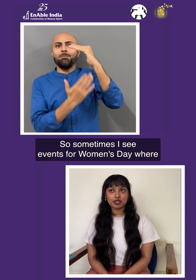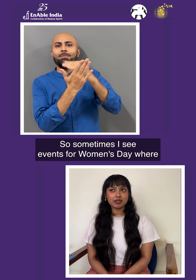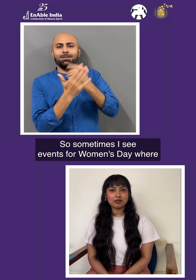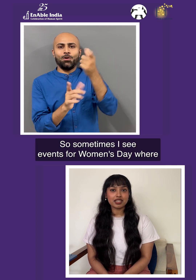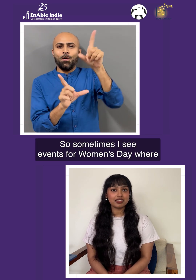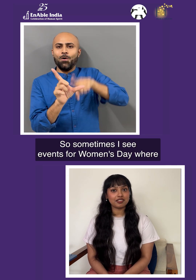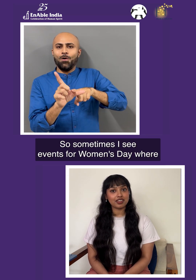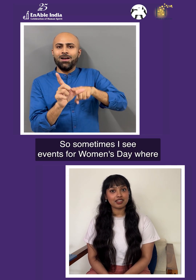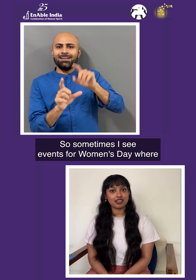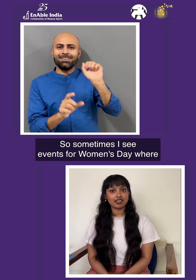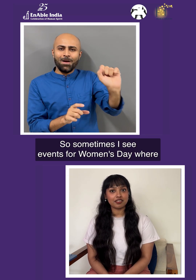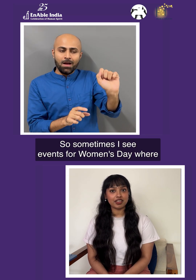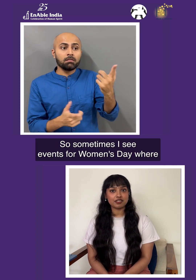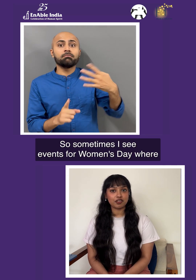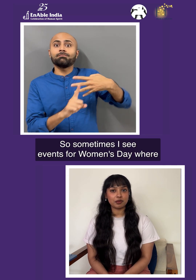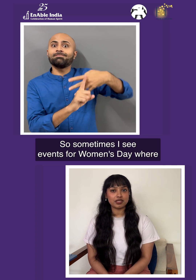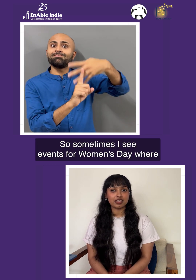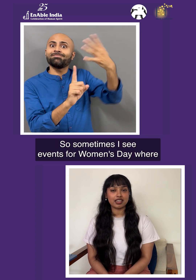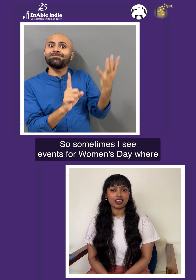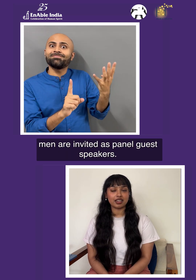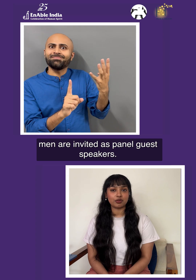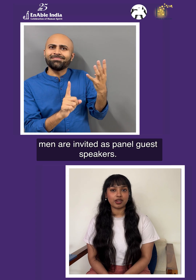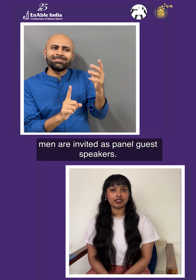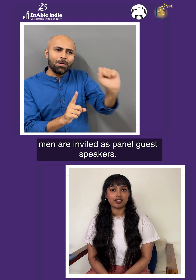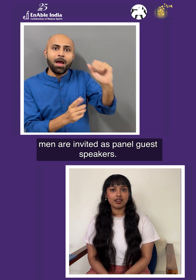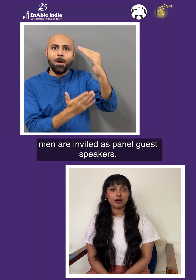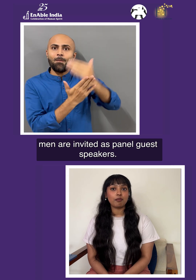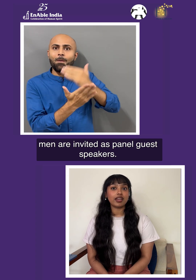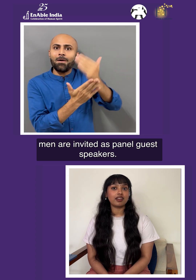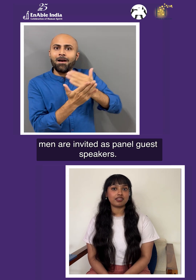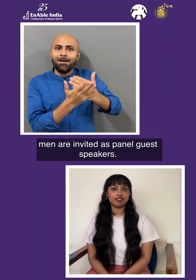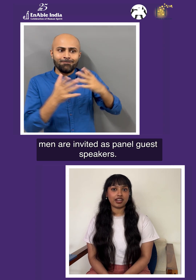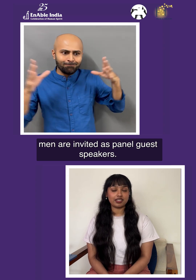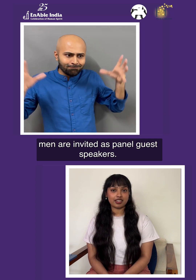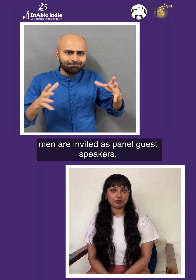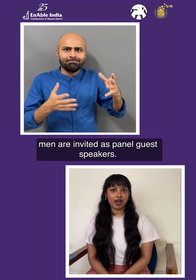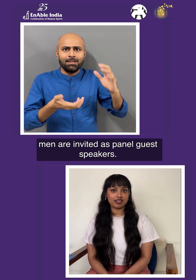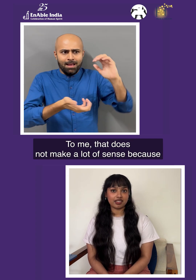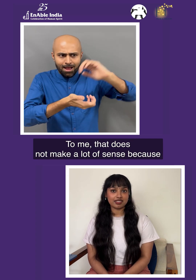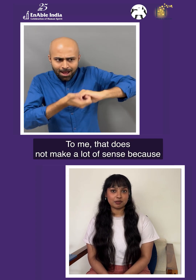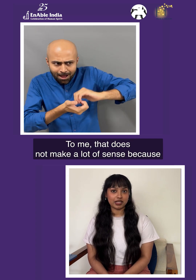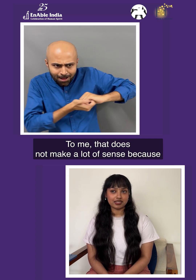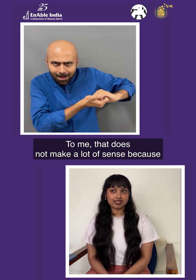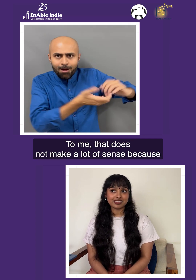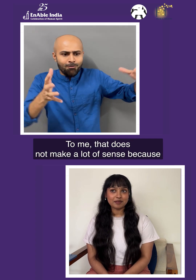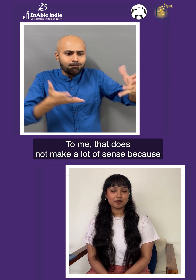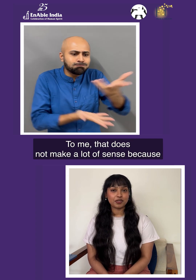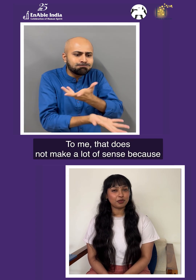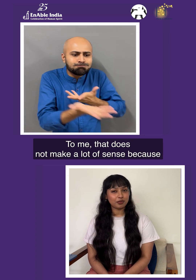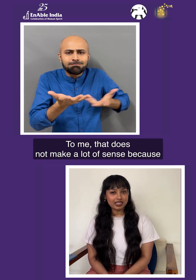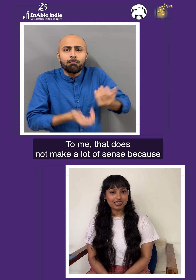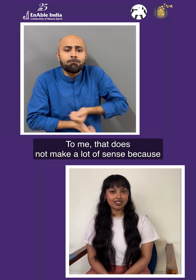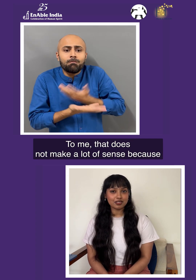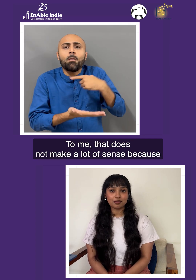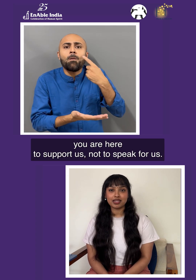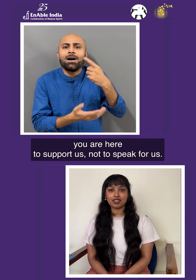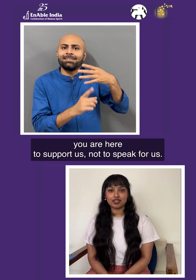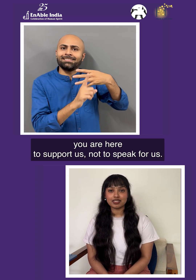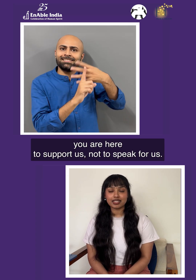sometimes I see events for Women's Day like where men are invited as panel guest speakers. To me, that does not make a lot of sense